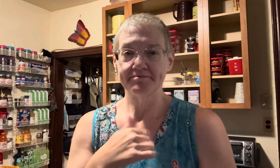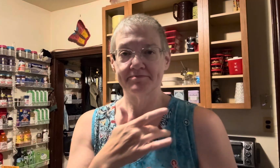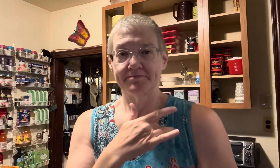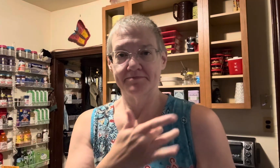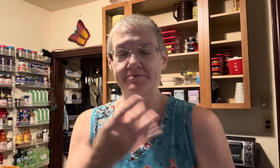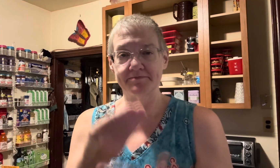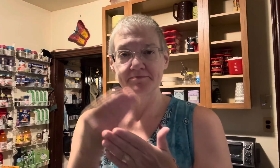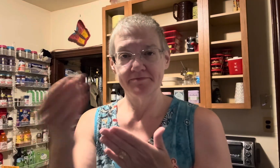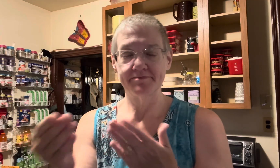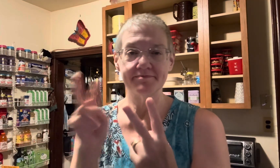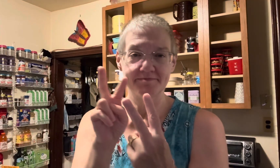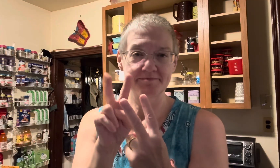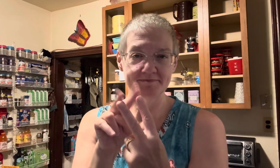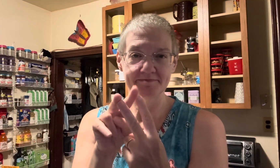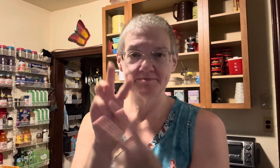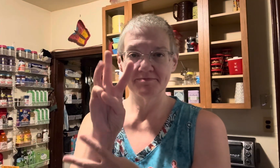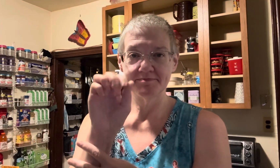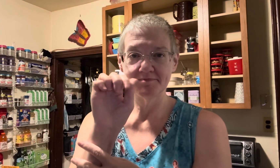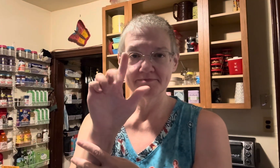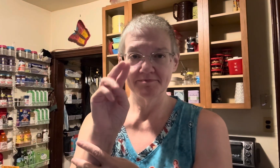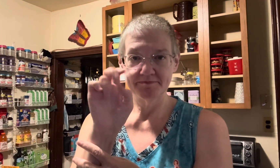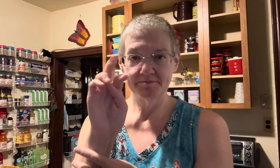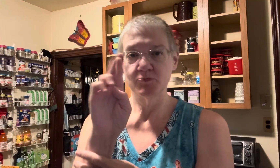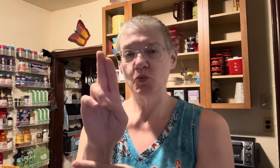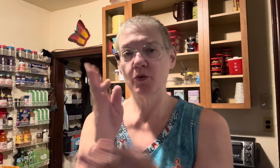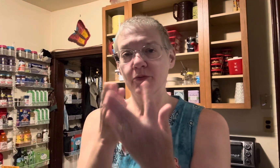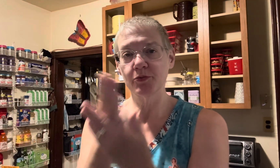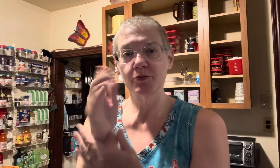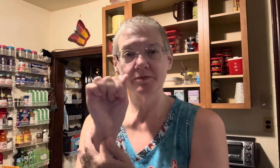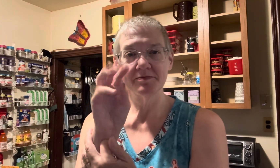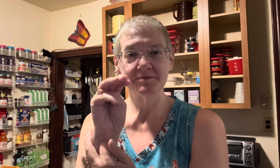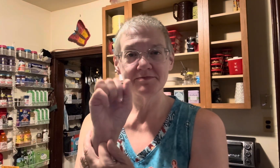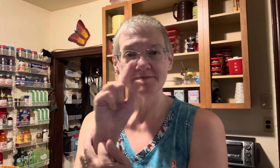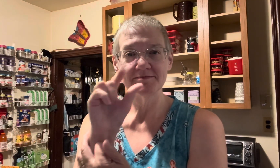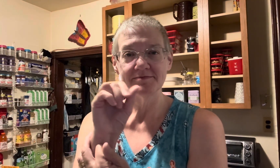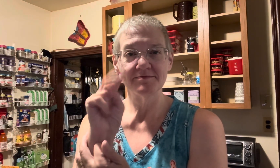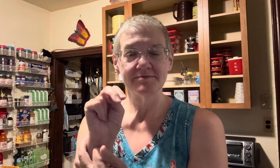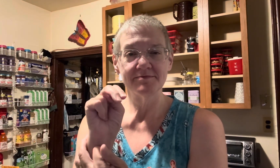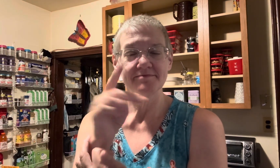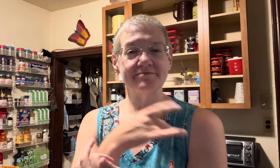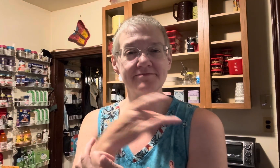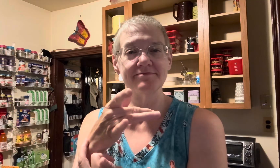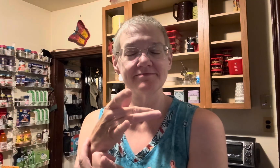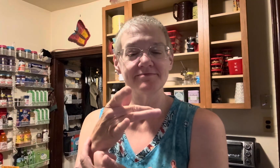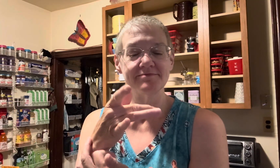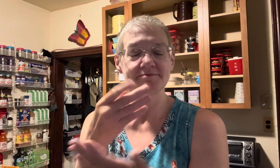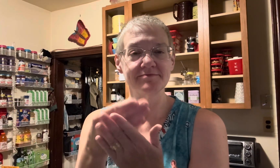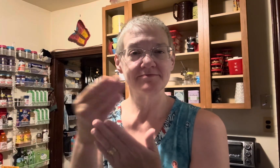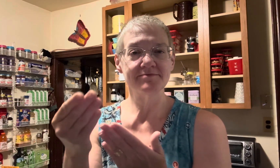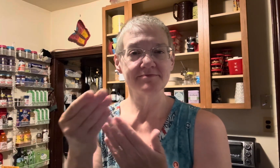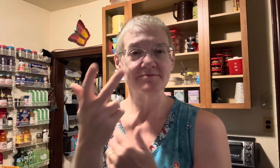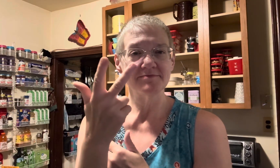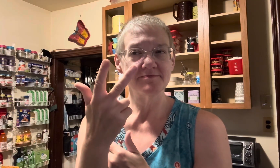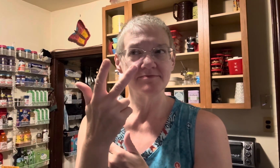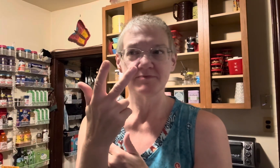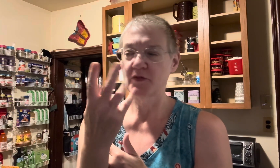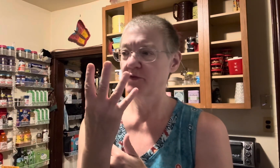Walmart. Typically, I buy them either from Walmart or through Amazon. And through Amazon, they come with 3 or 4